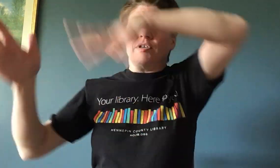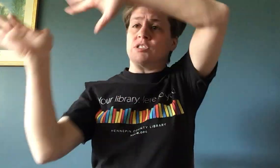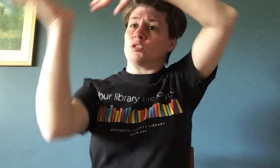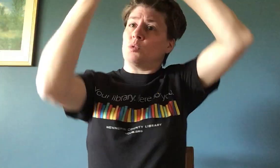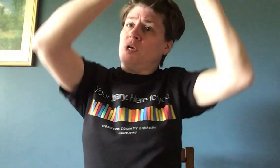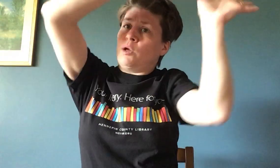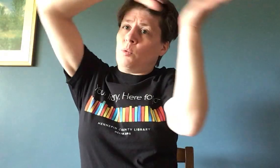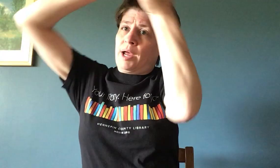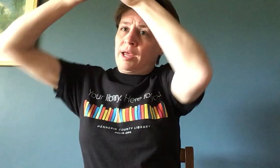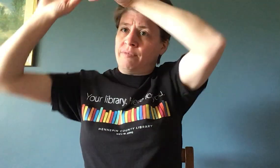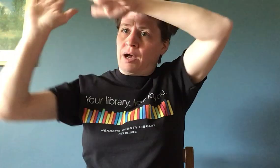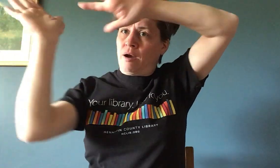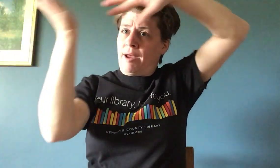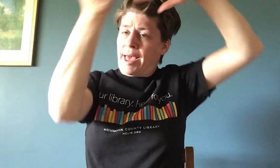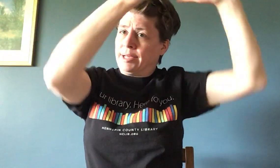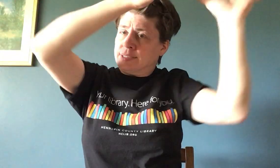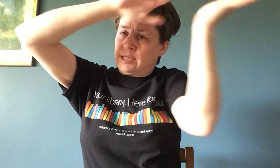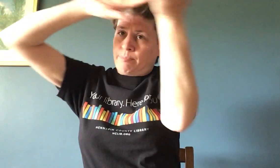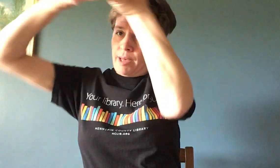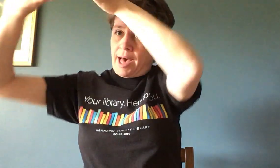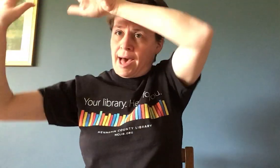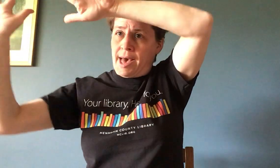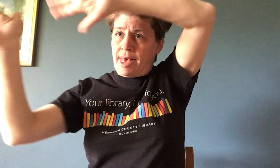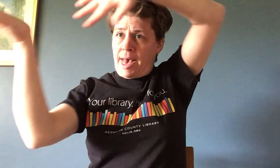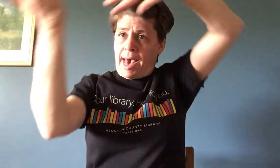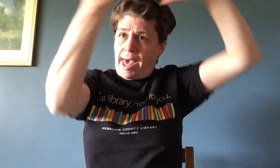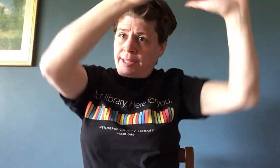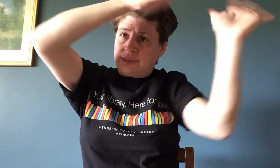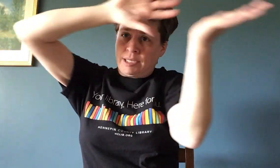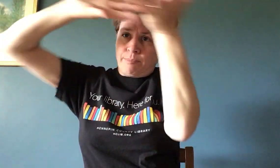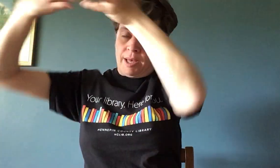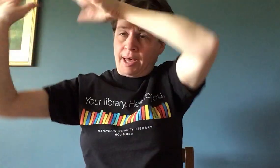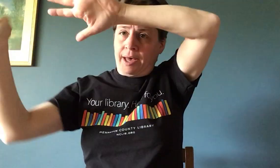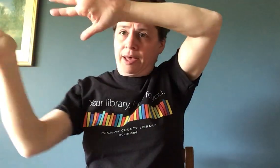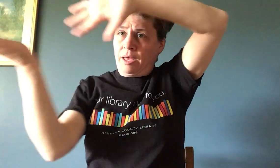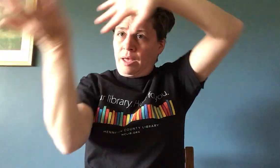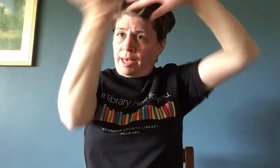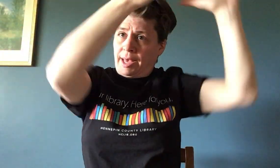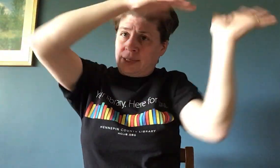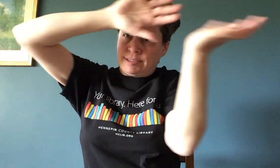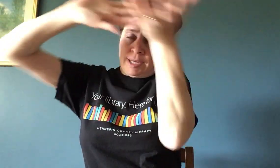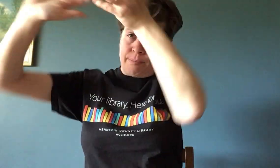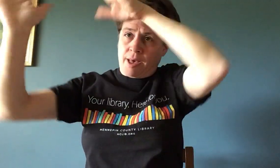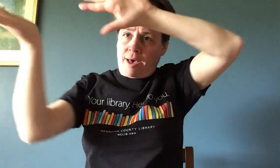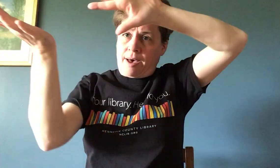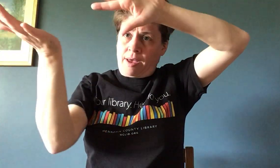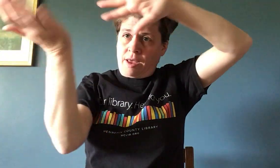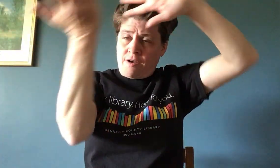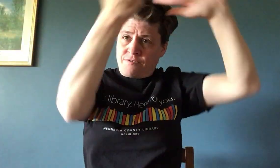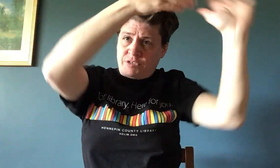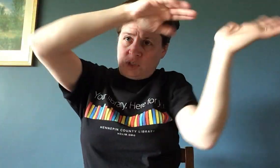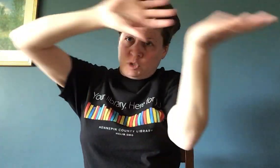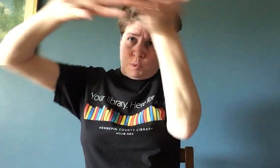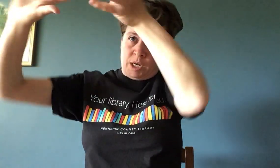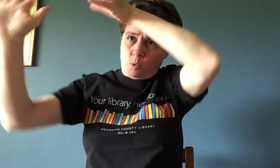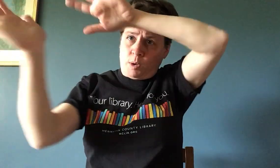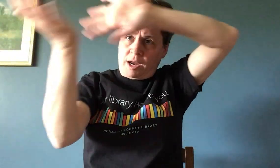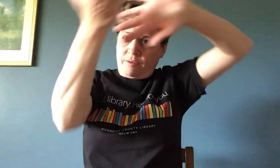First we wave our hands up high, hands up high, hands up high. First we wave